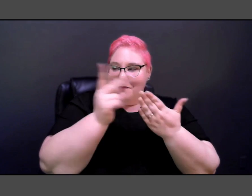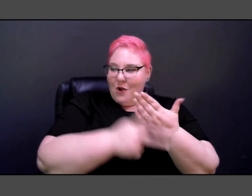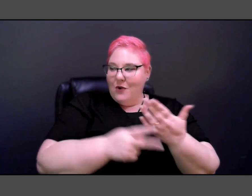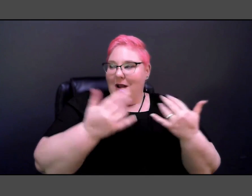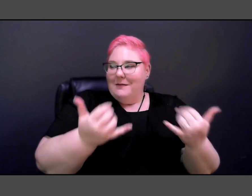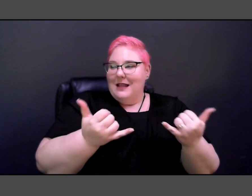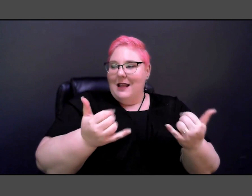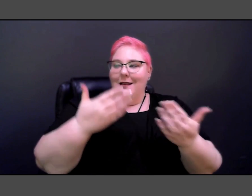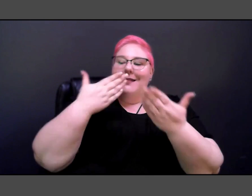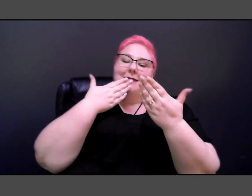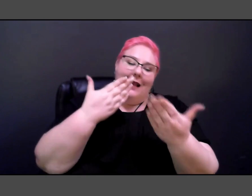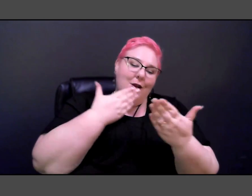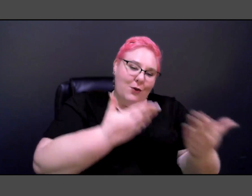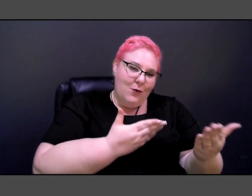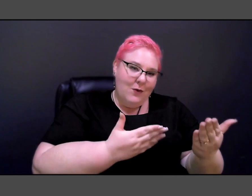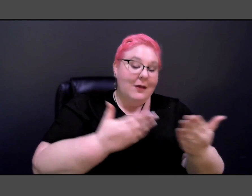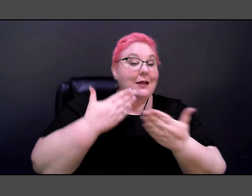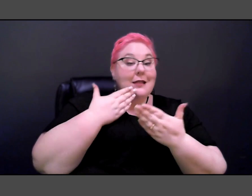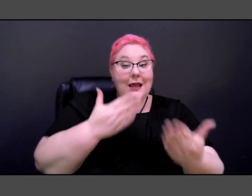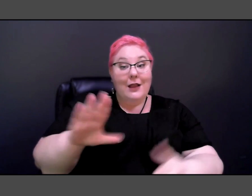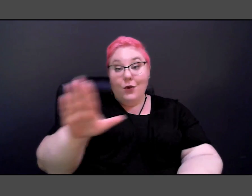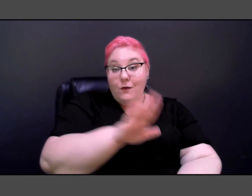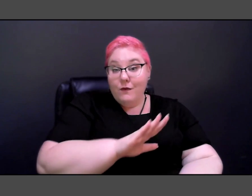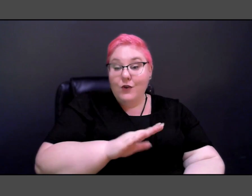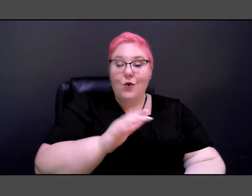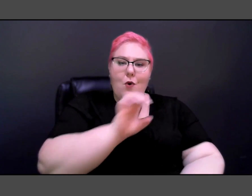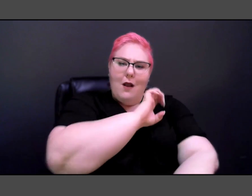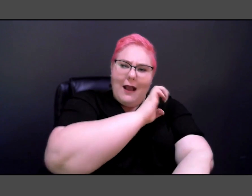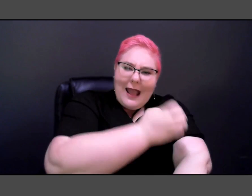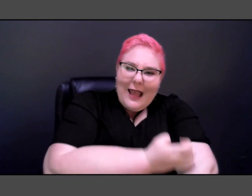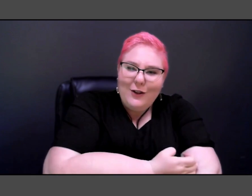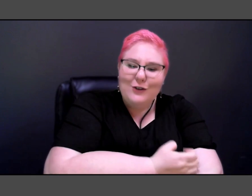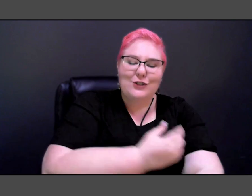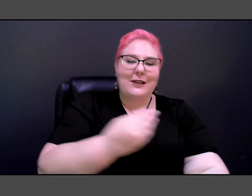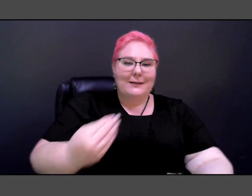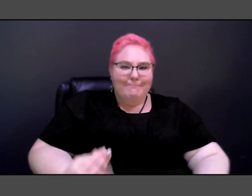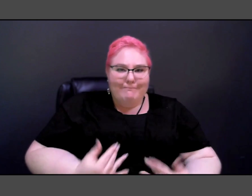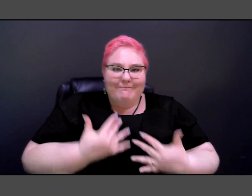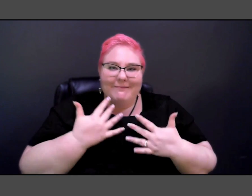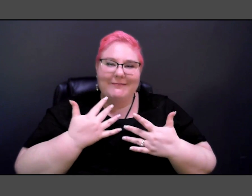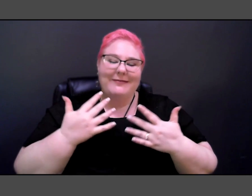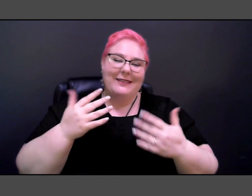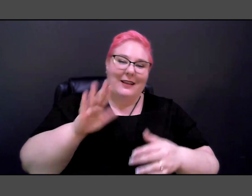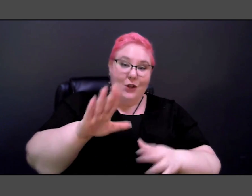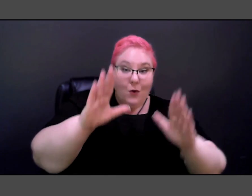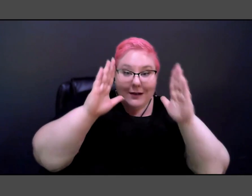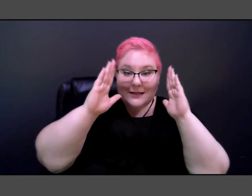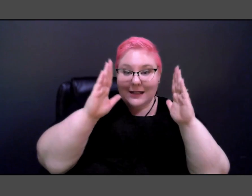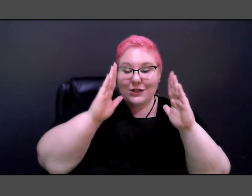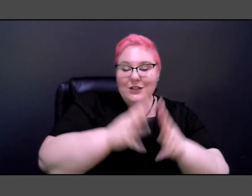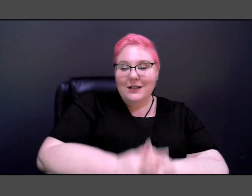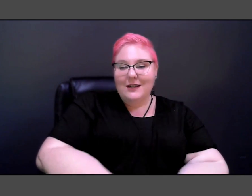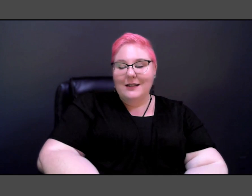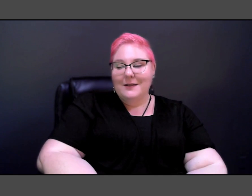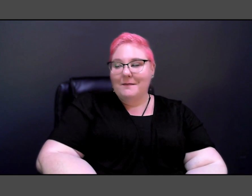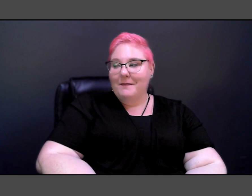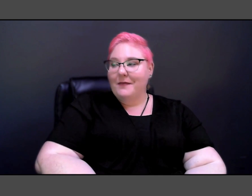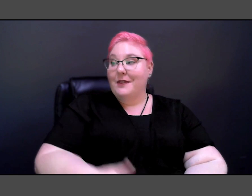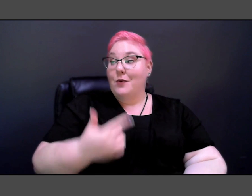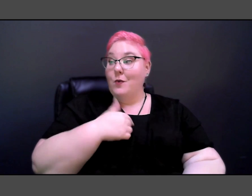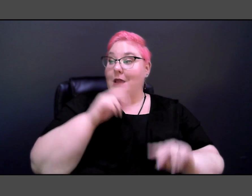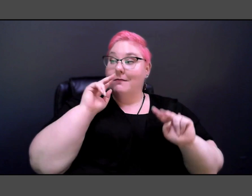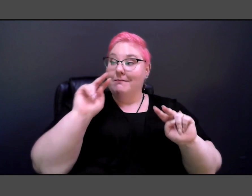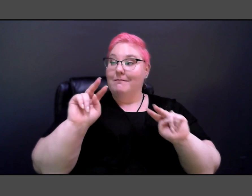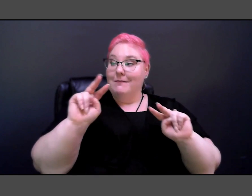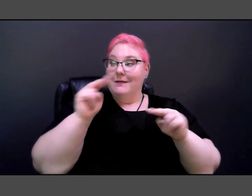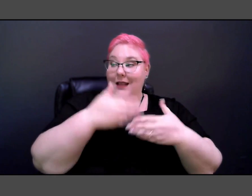We thank you for your energy, for your spirit, for your keen attention. And we look forward to seeing you at our next